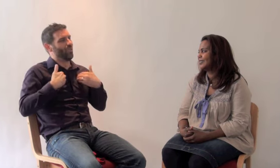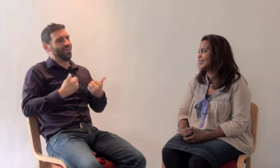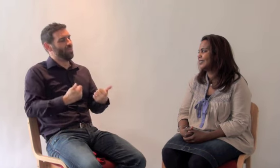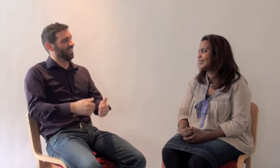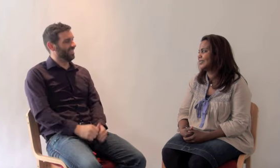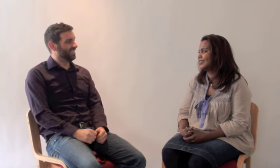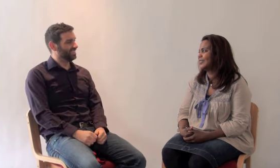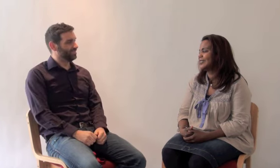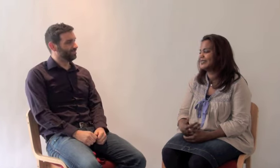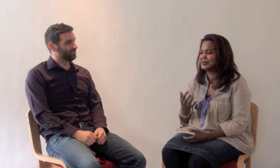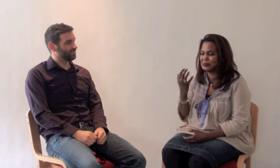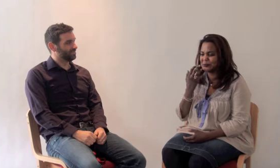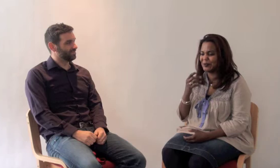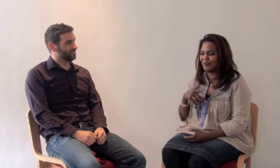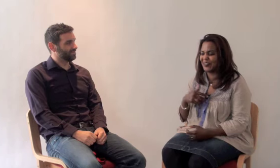I realised that it wasn't healthy.